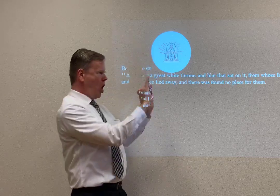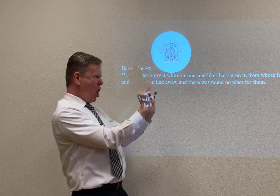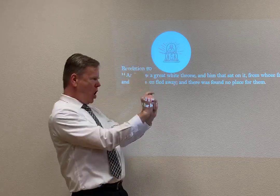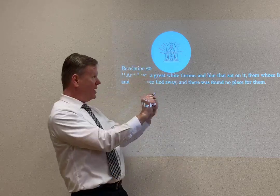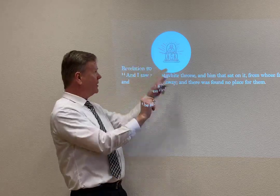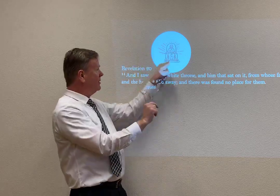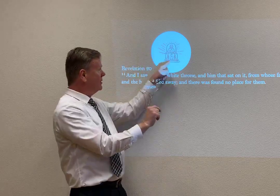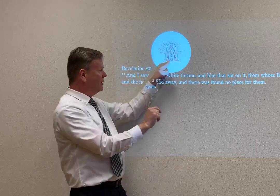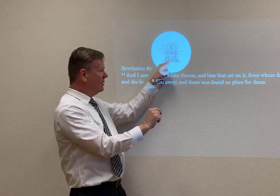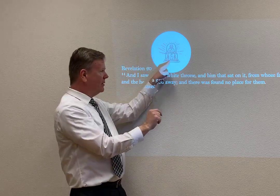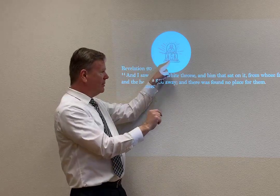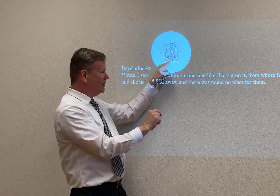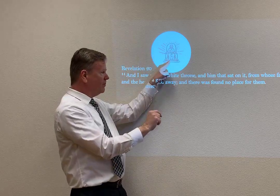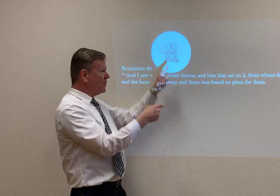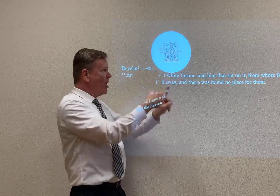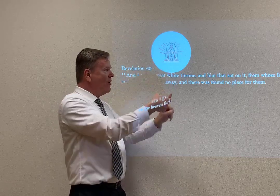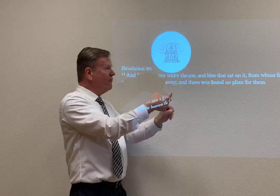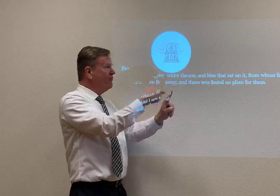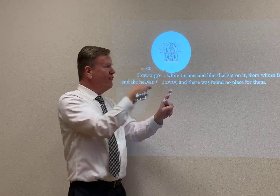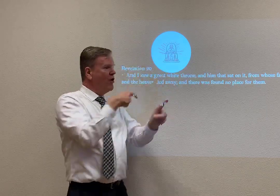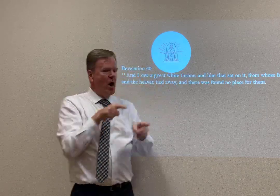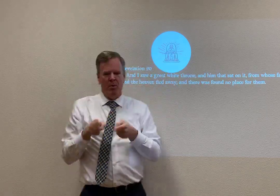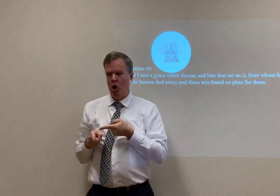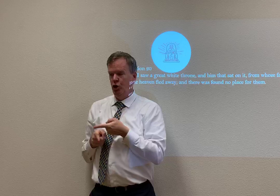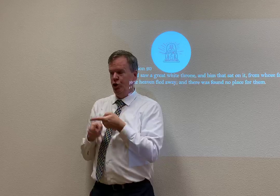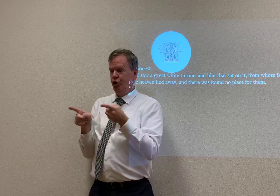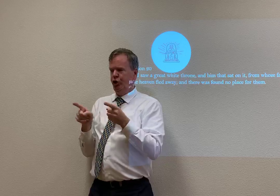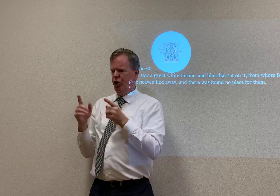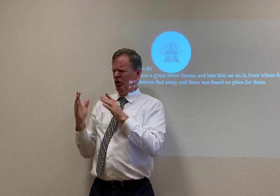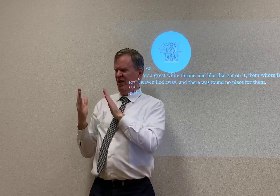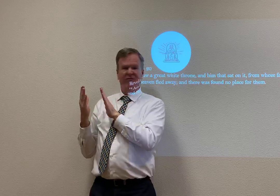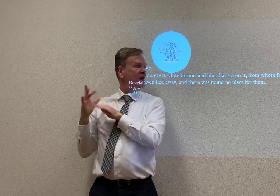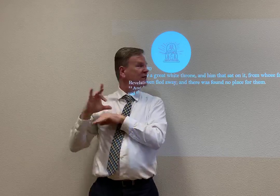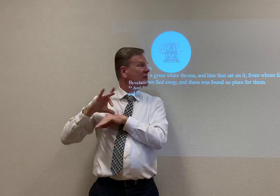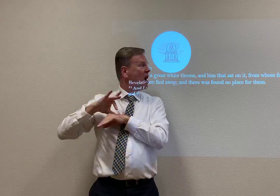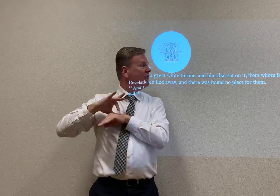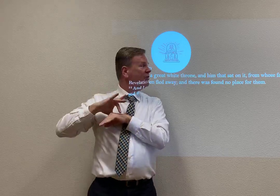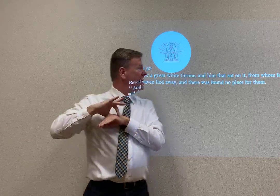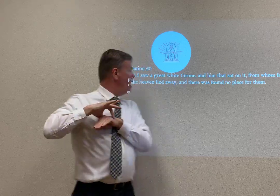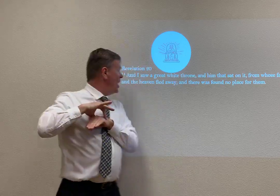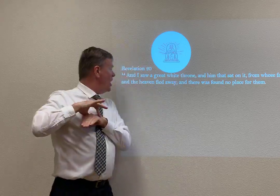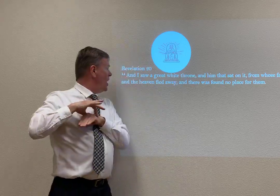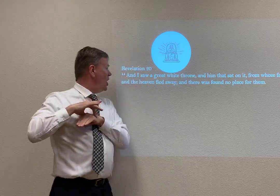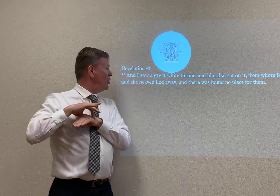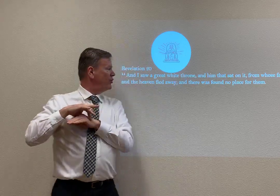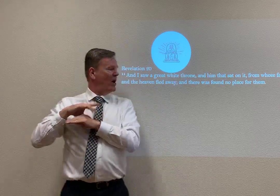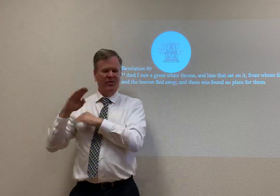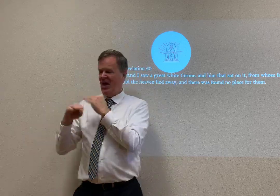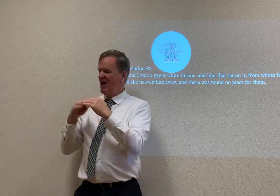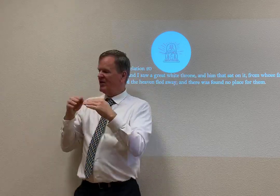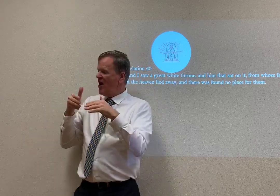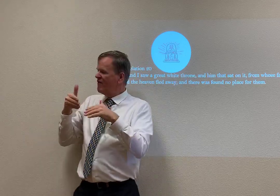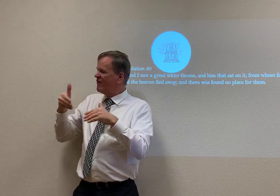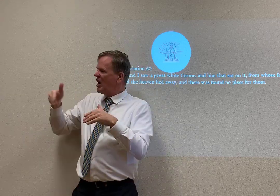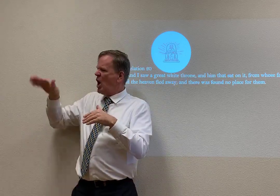And him that sat on it, which is speaking about the one that sat on the throne, from whose face the earth and the